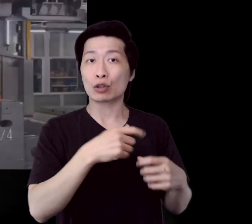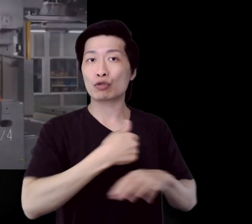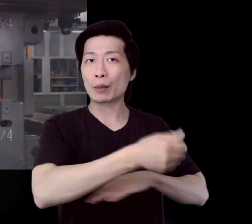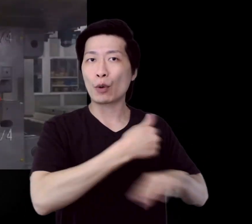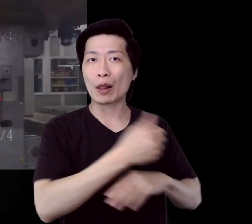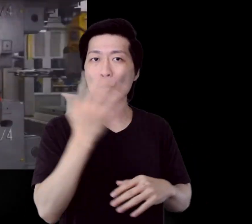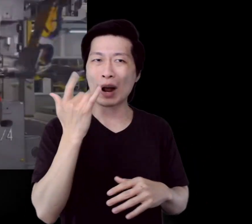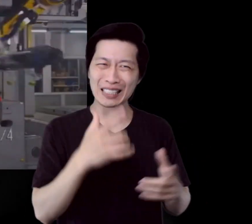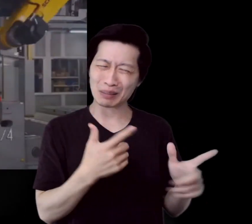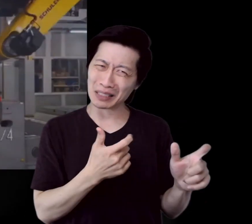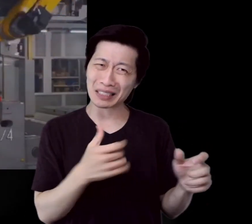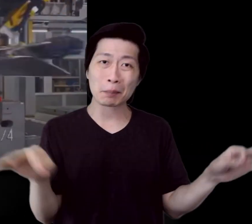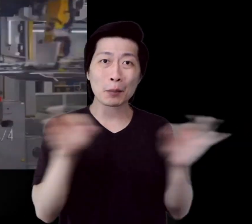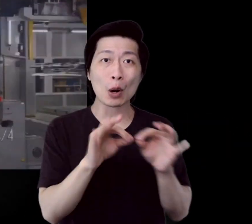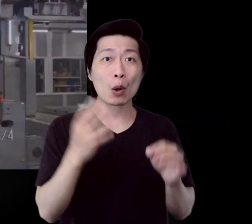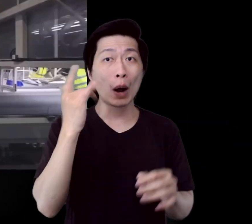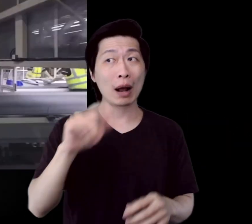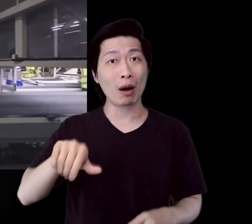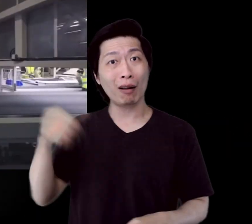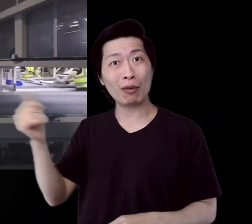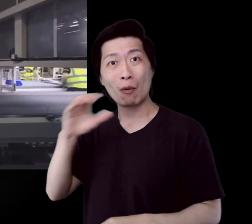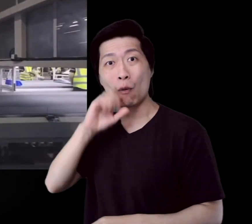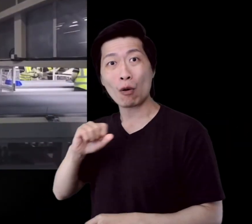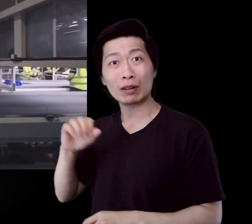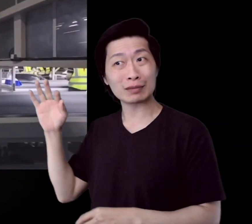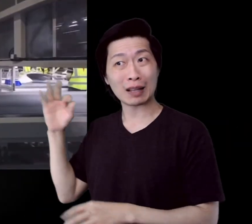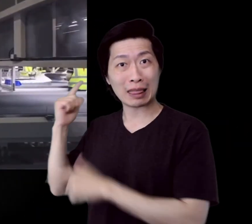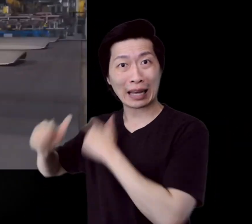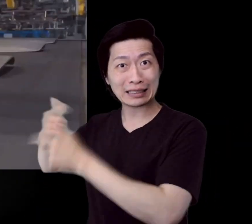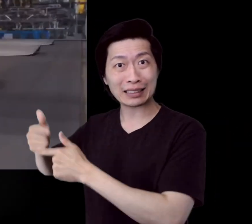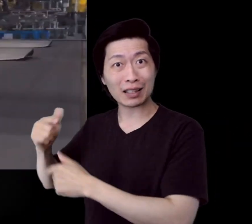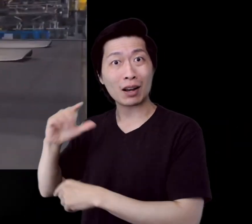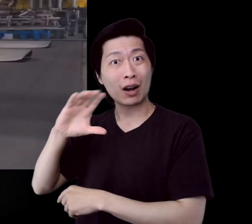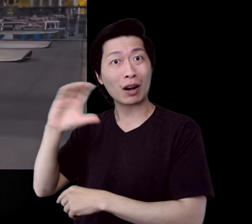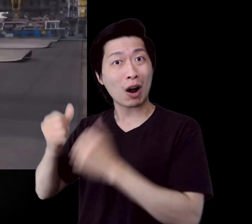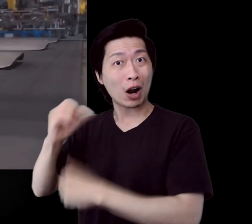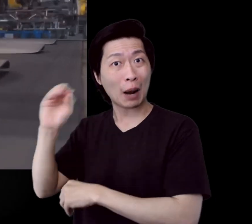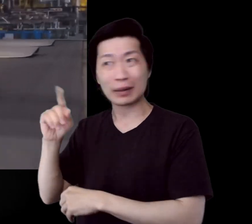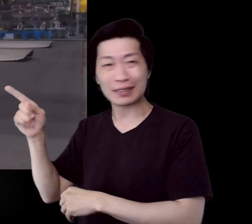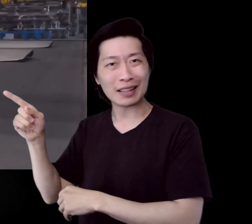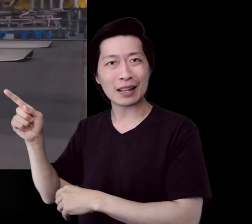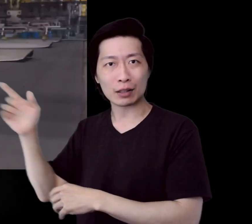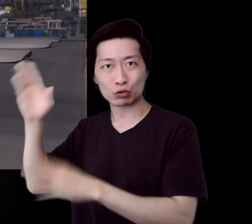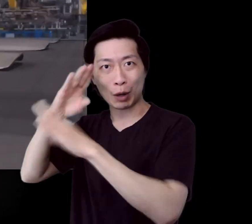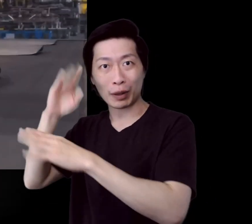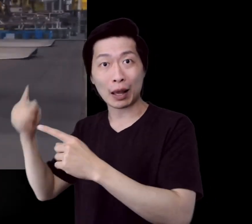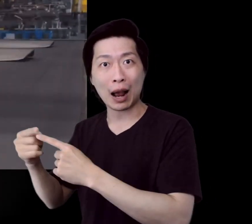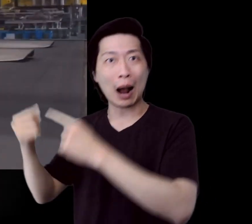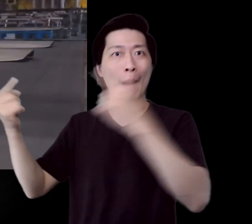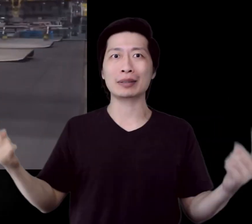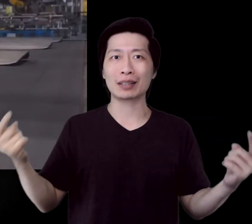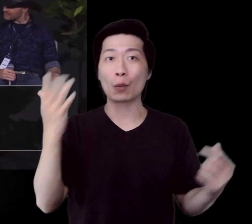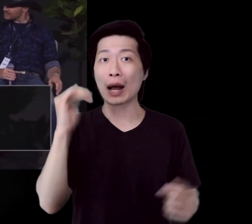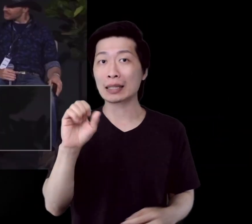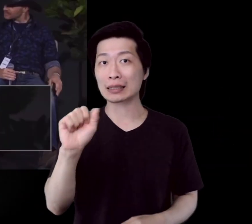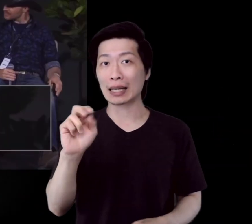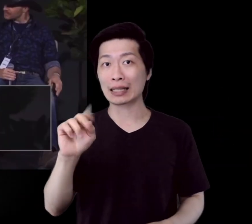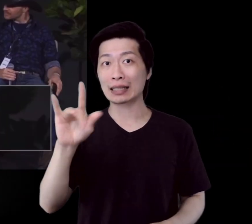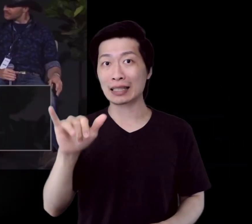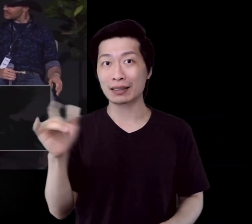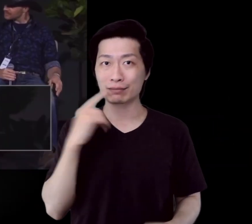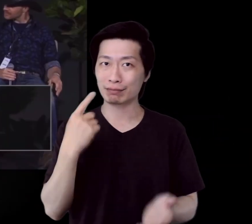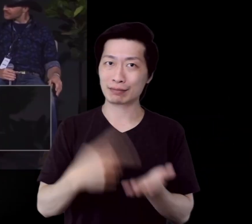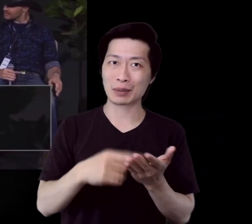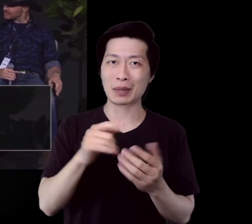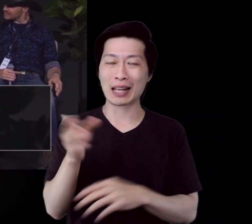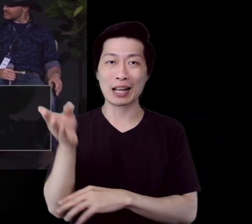legacy automakers are in trouble, because this is direct opposite of how they do business, as Sandy just talked about in the interview he did